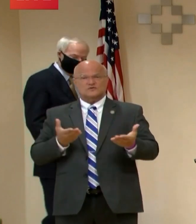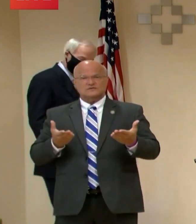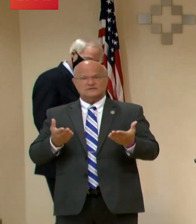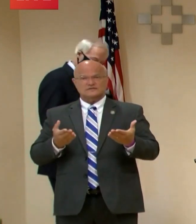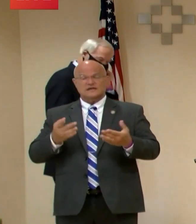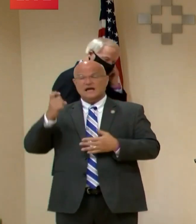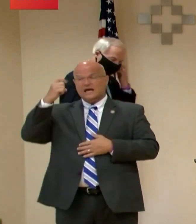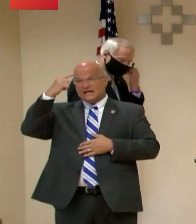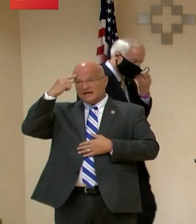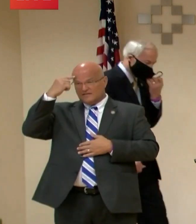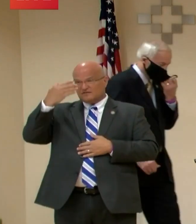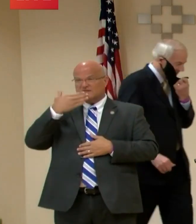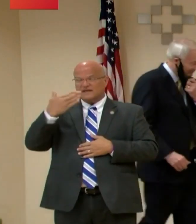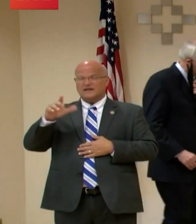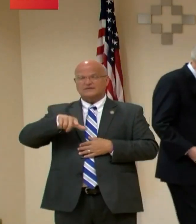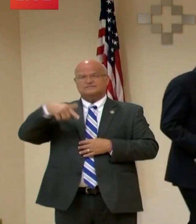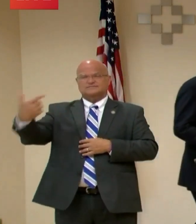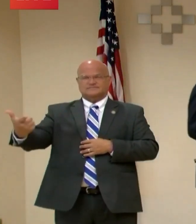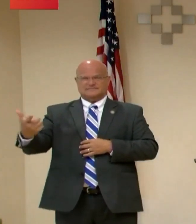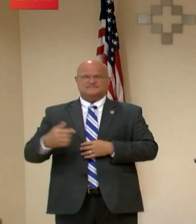Governor, thank you. I'll turn it back over to you.